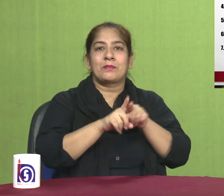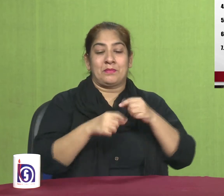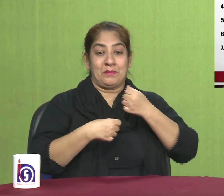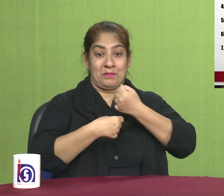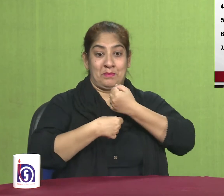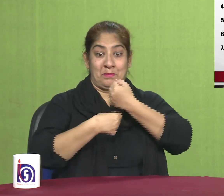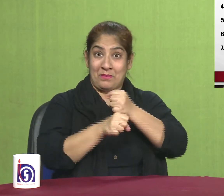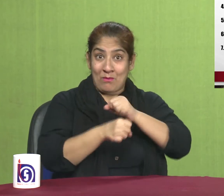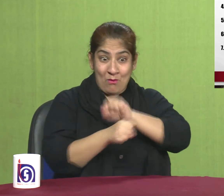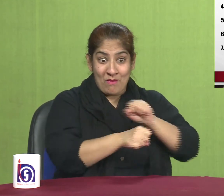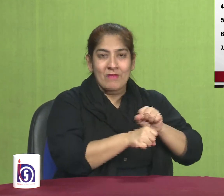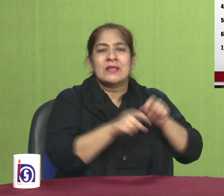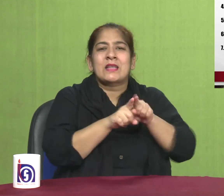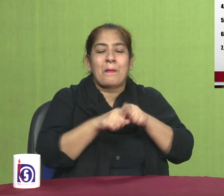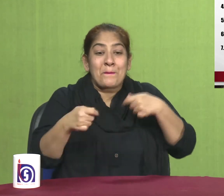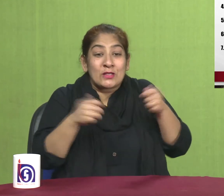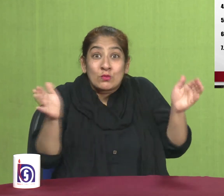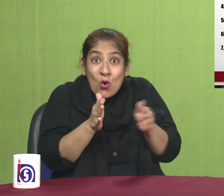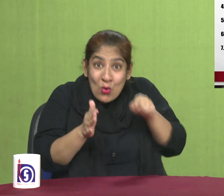The seventh point is